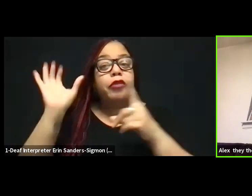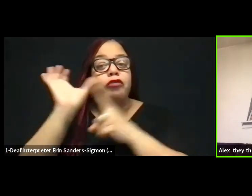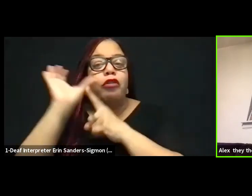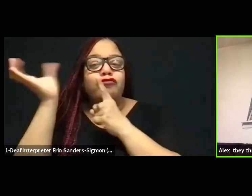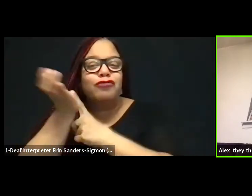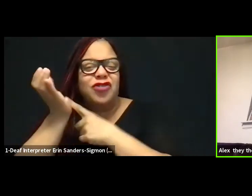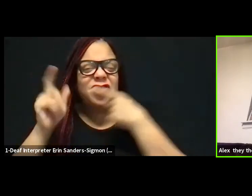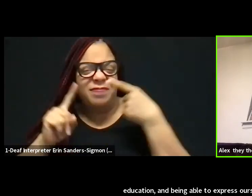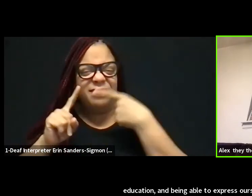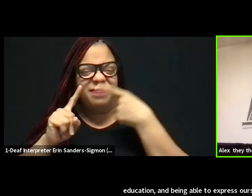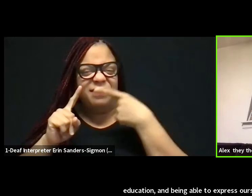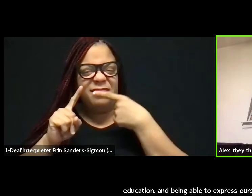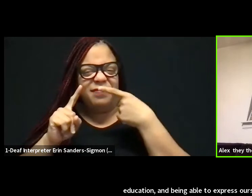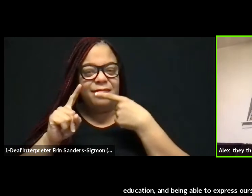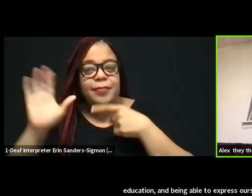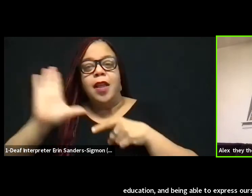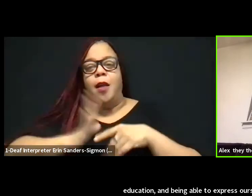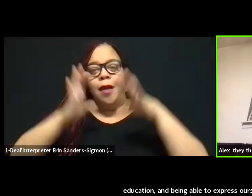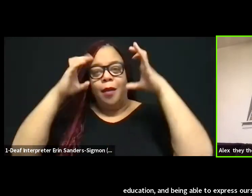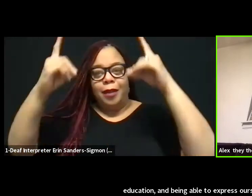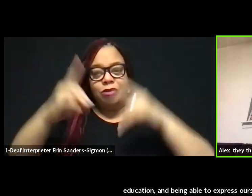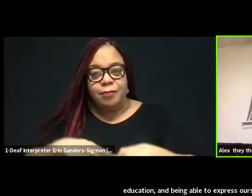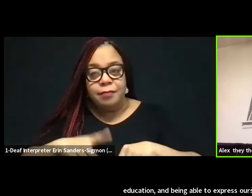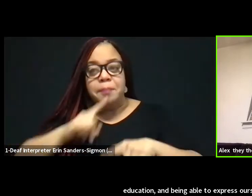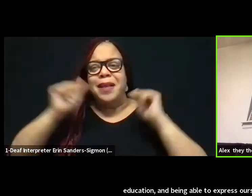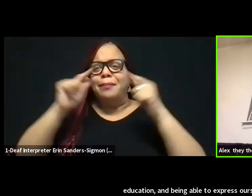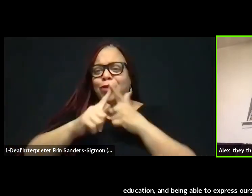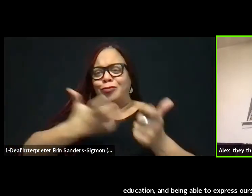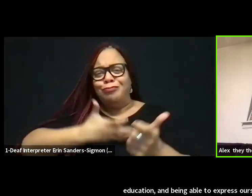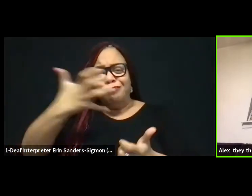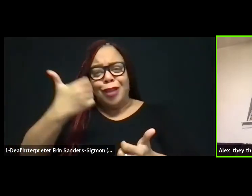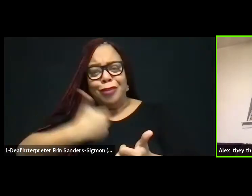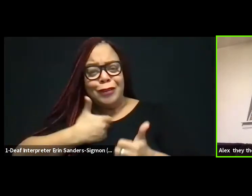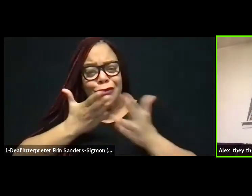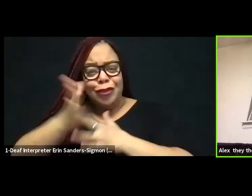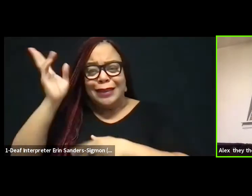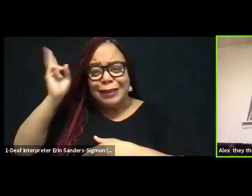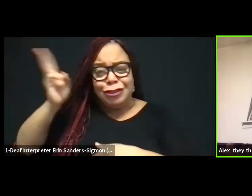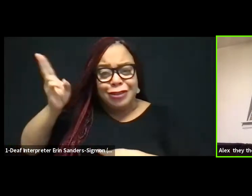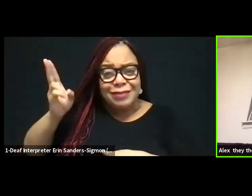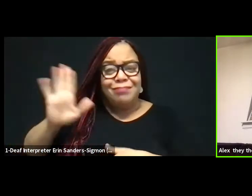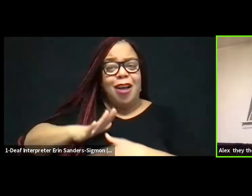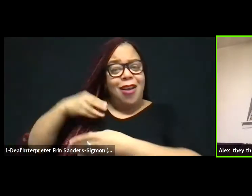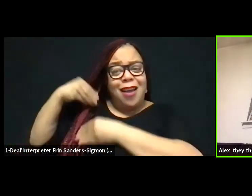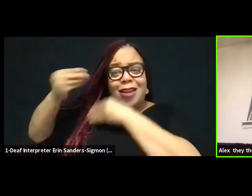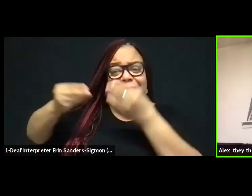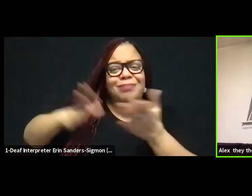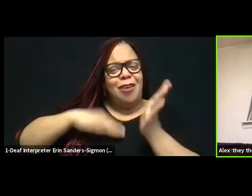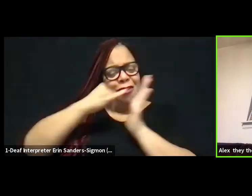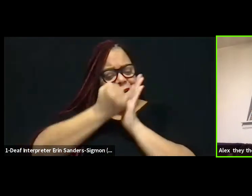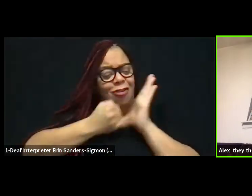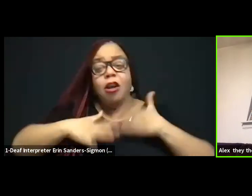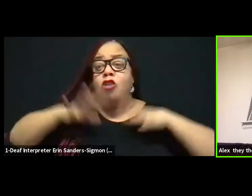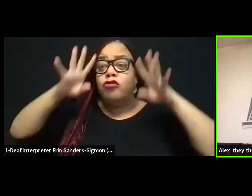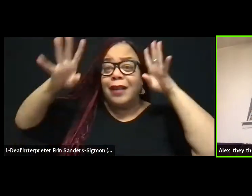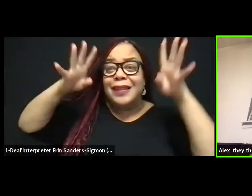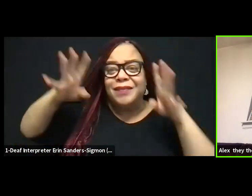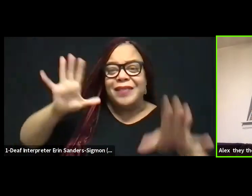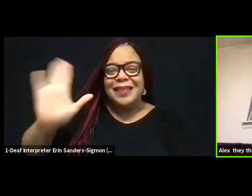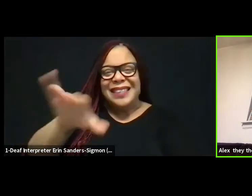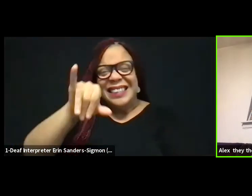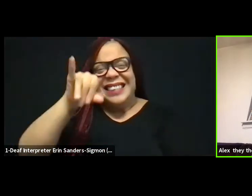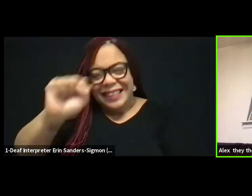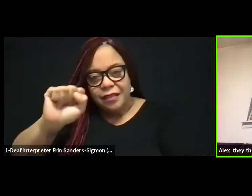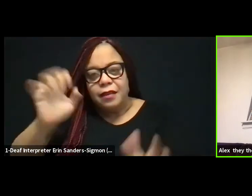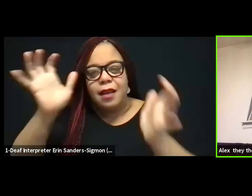is abolition. Doing healing is abolition. And young people really exemplify that in their everyday basis